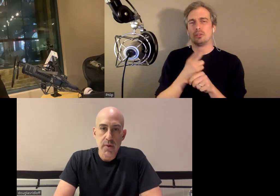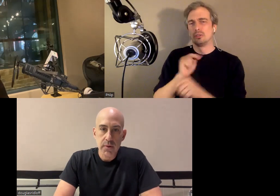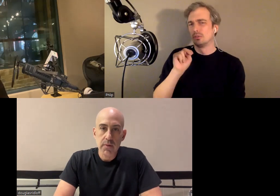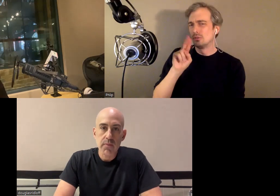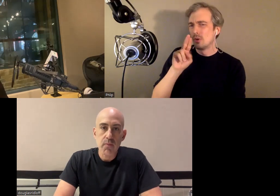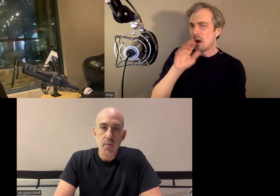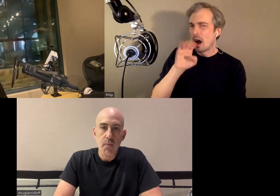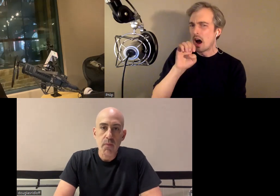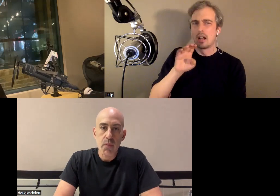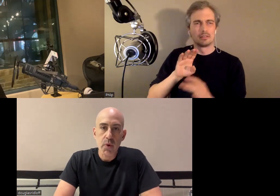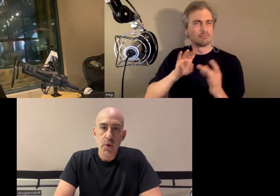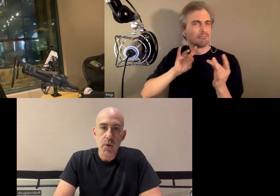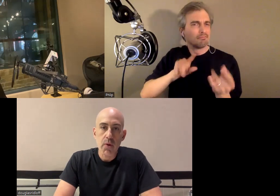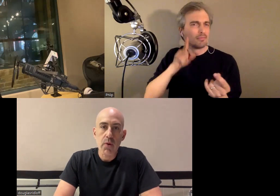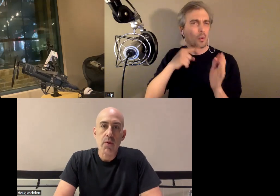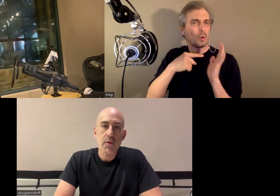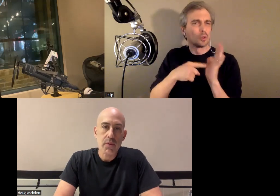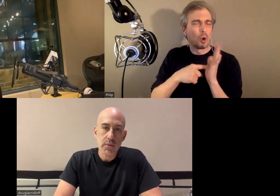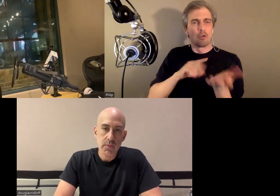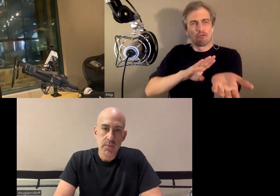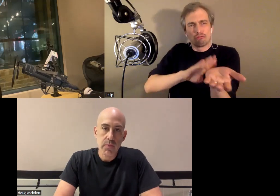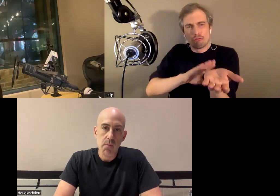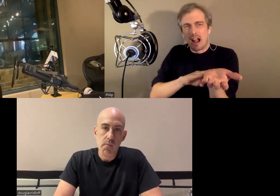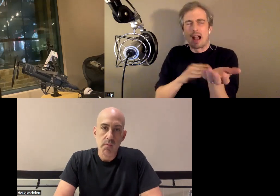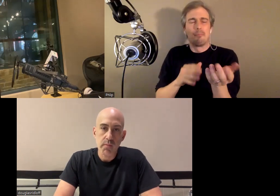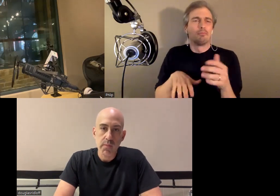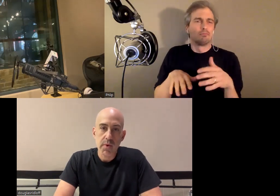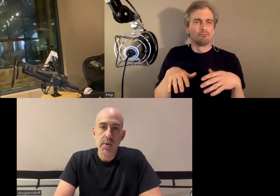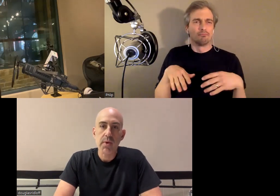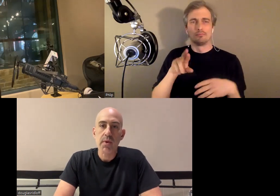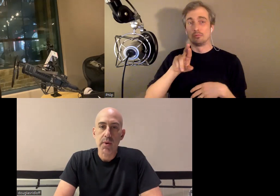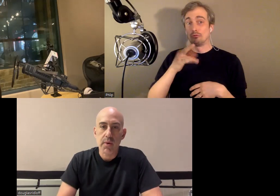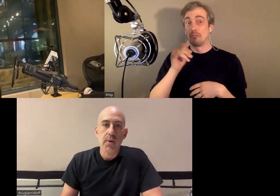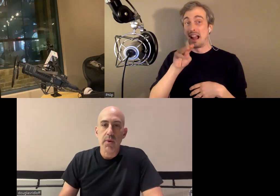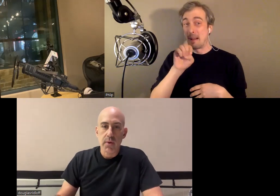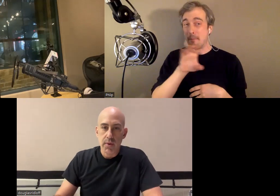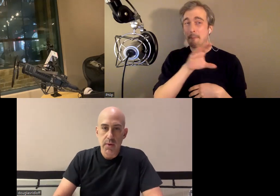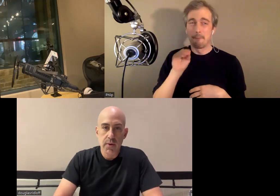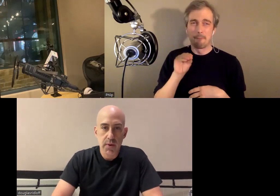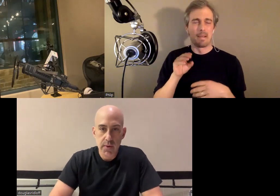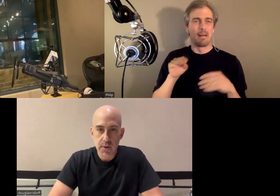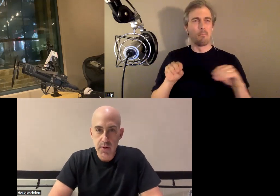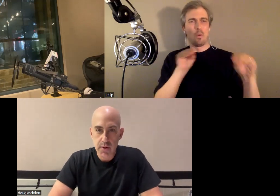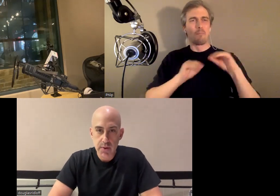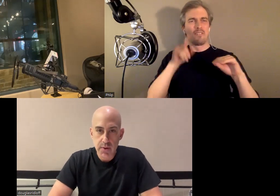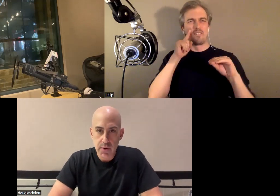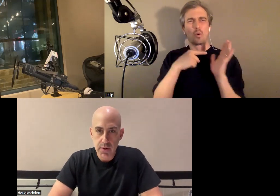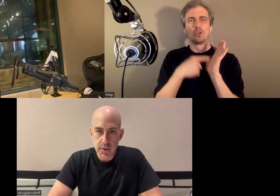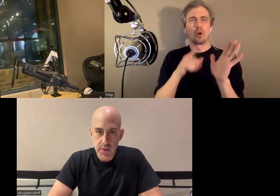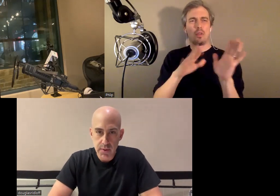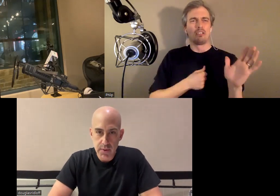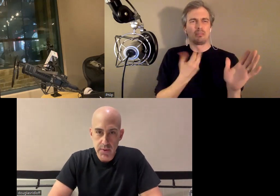body. Douglas Ridloff first saw an ASL poet perform when he was a young man, and he was inspired to start composing his own